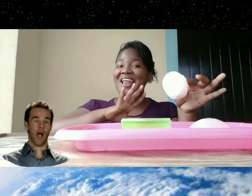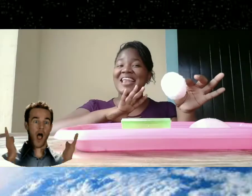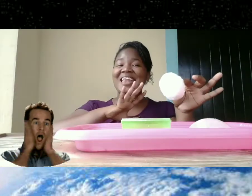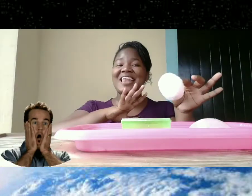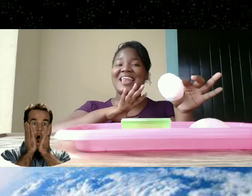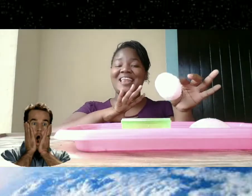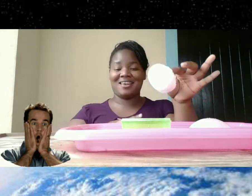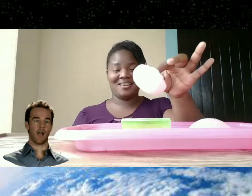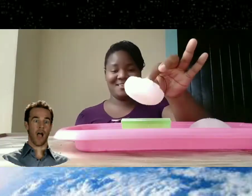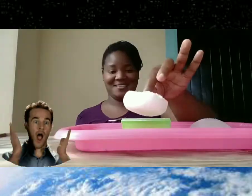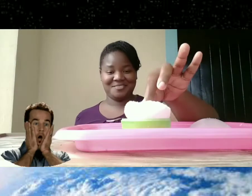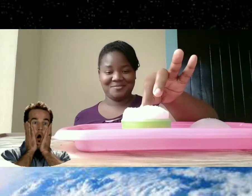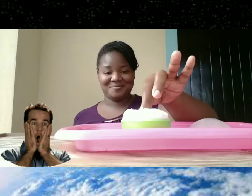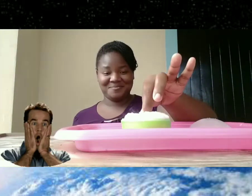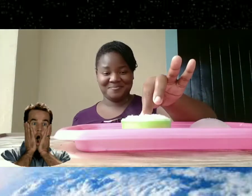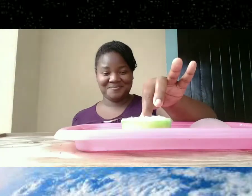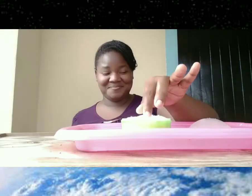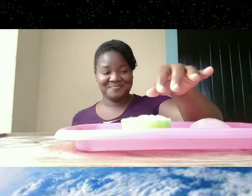It's still fine.